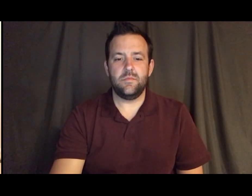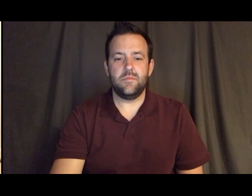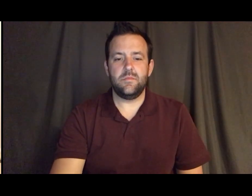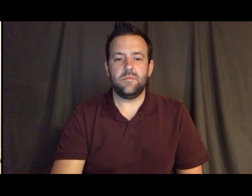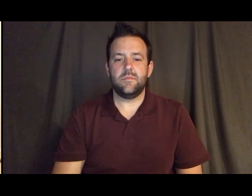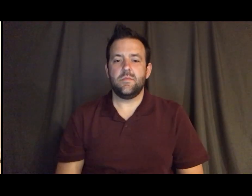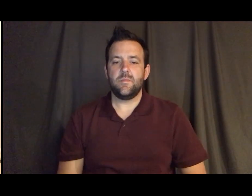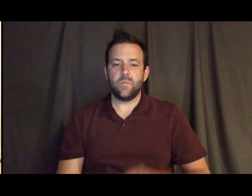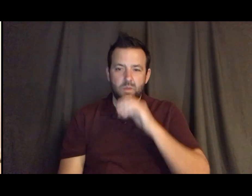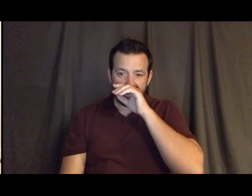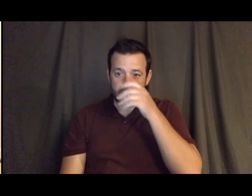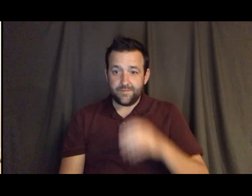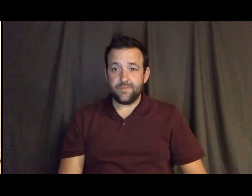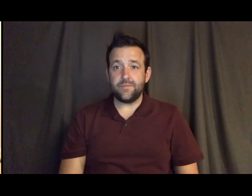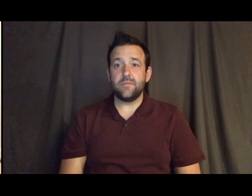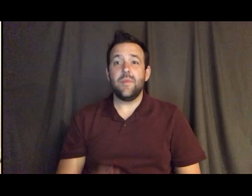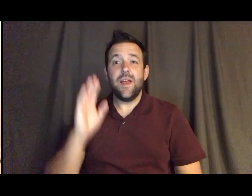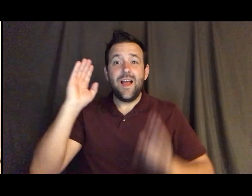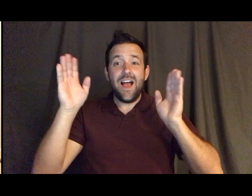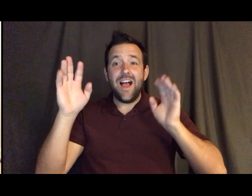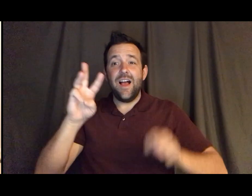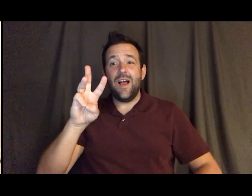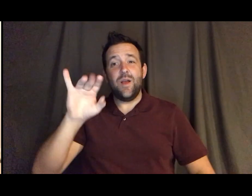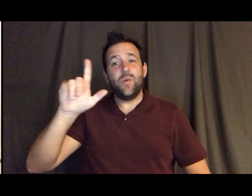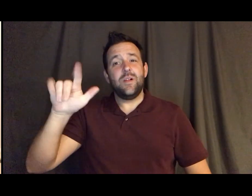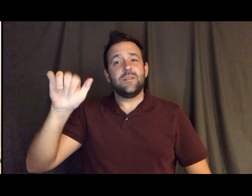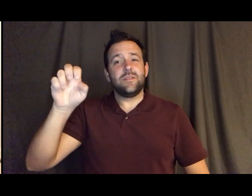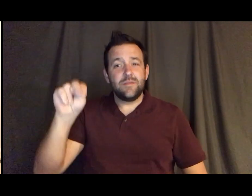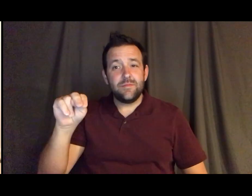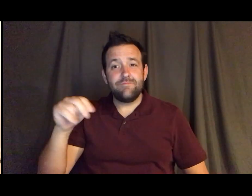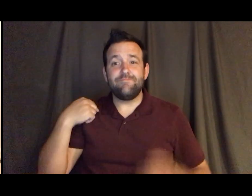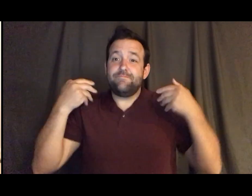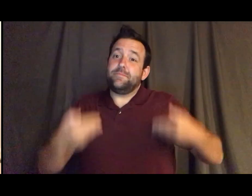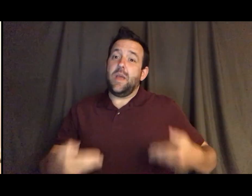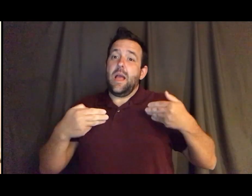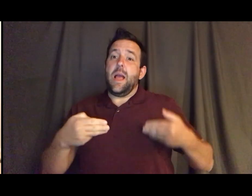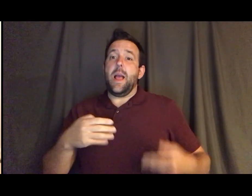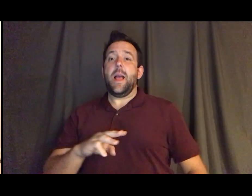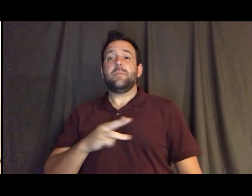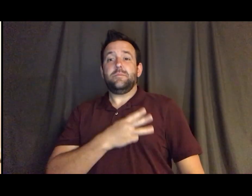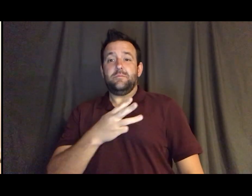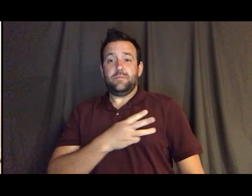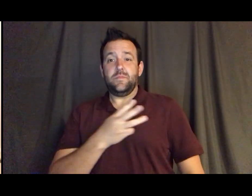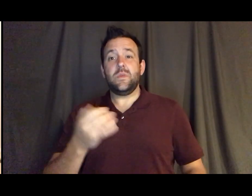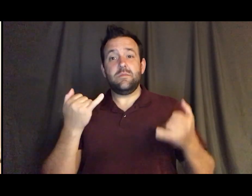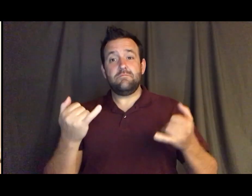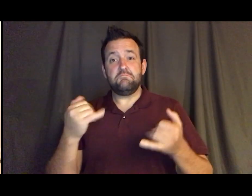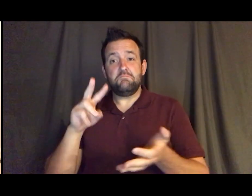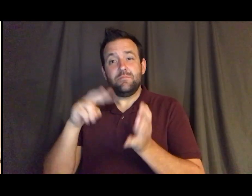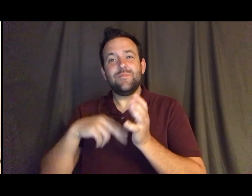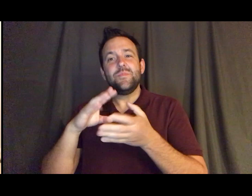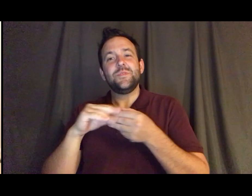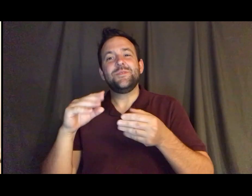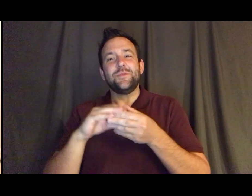Allison. I'm Mrs. Weiss, and I'm going to read you a story today. Behind me, you'll